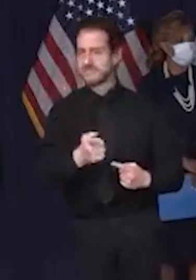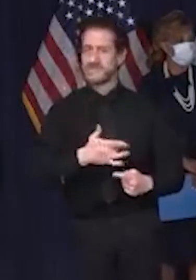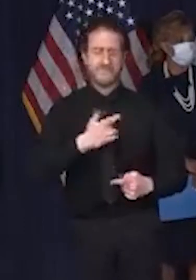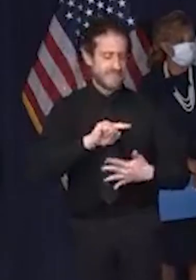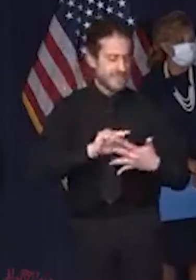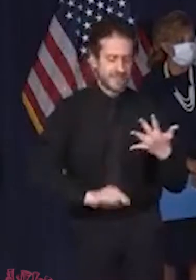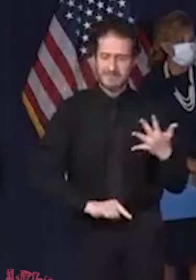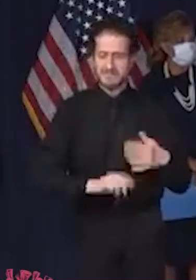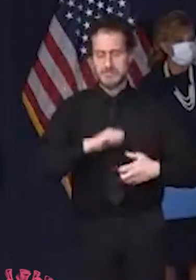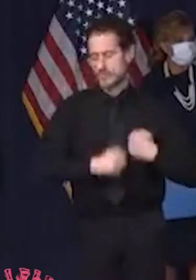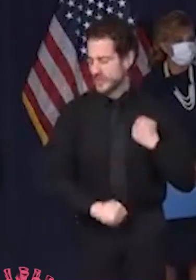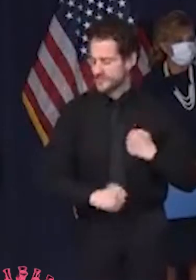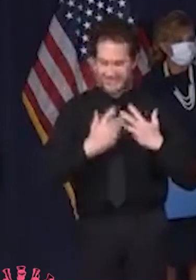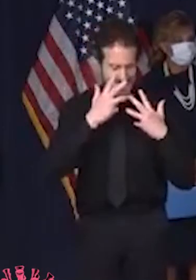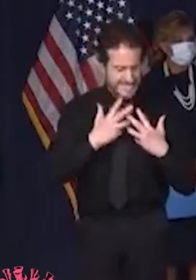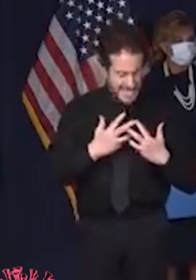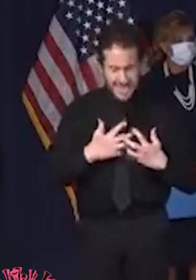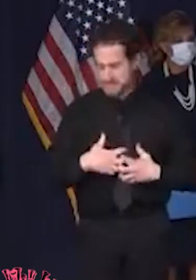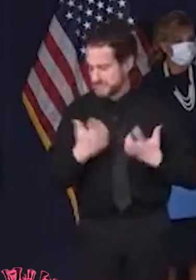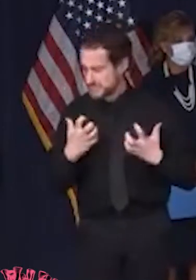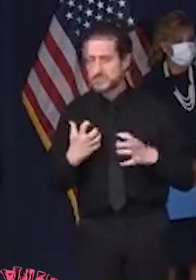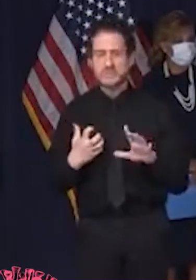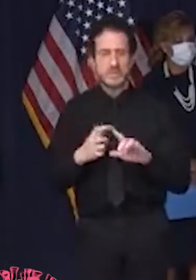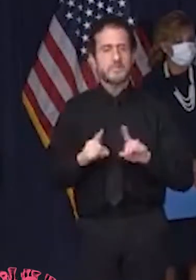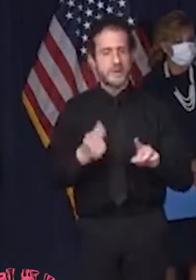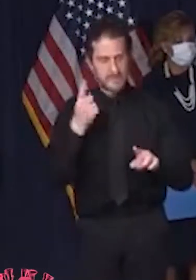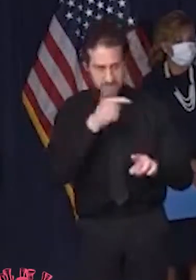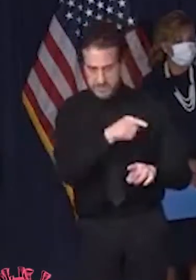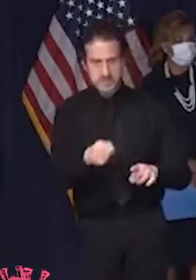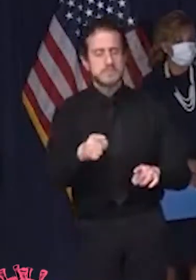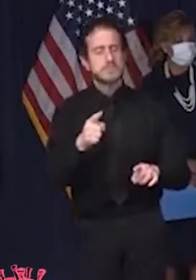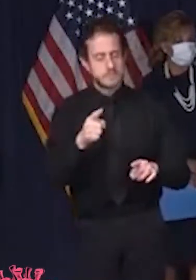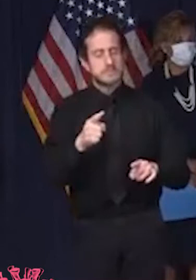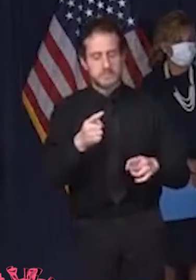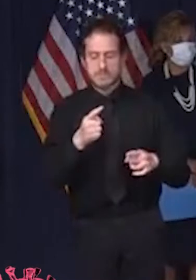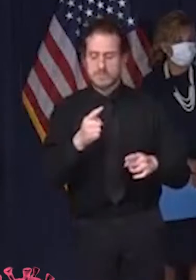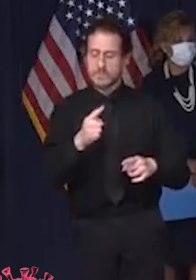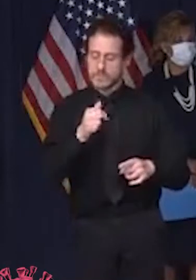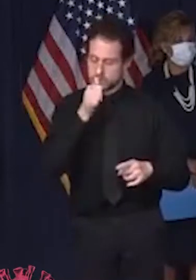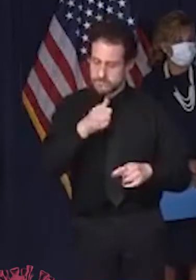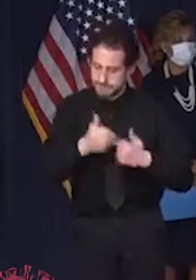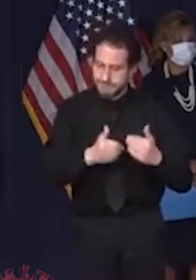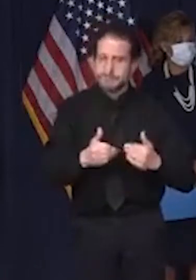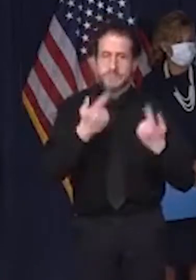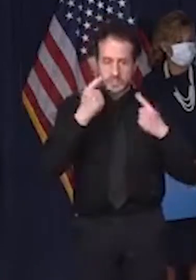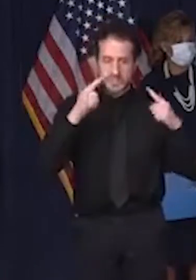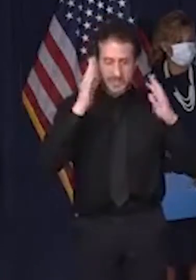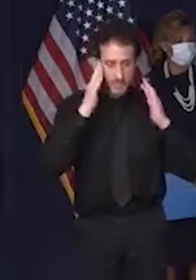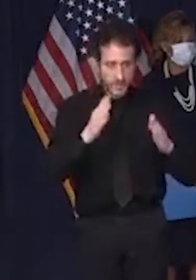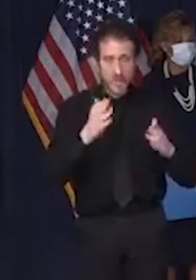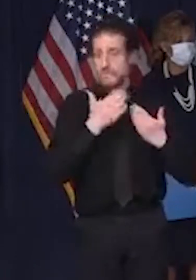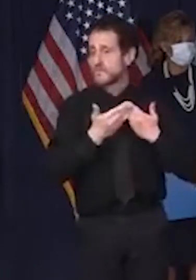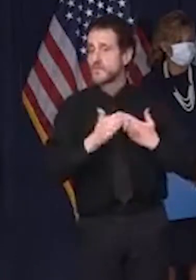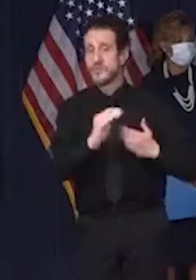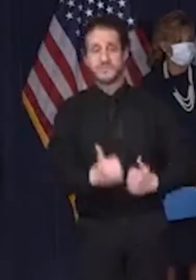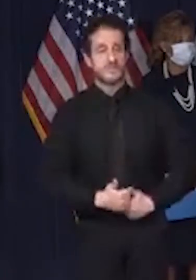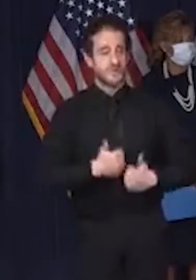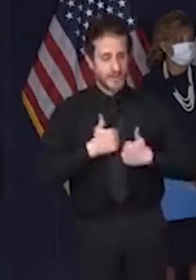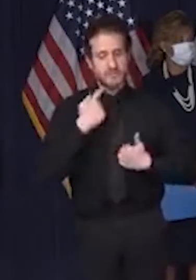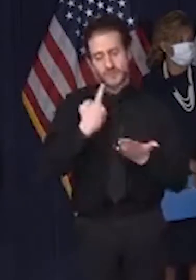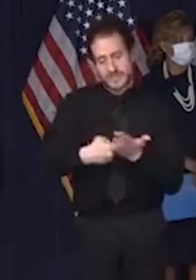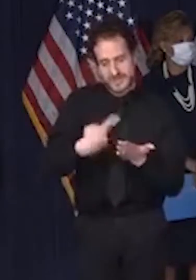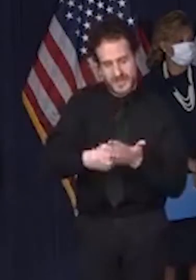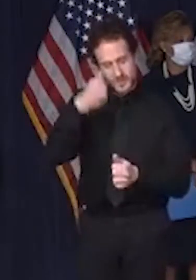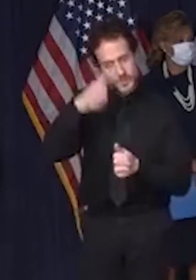those things, big and small. You will get through this too. You will talk about this for the rest of your lives, and you will go on to